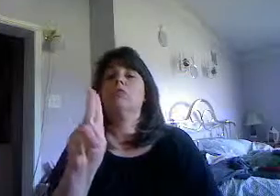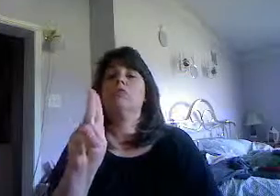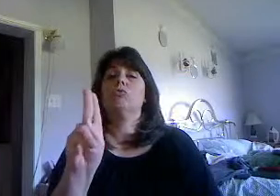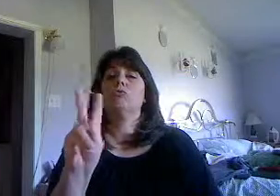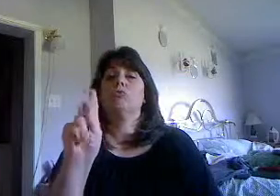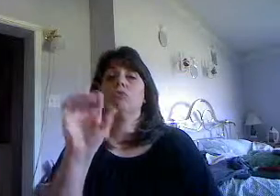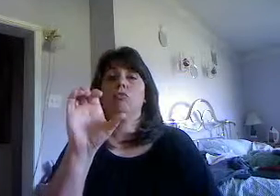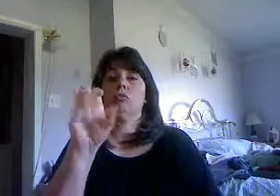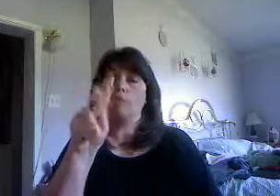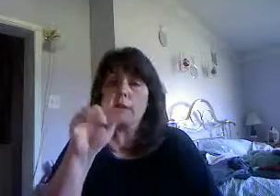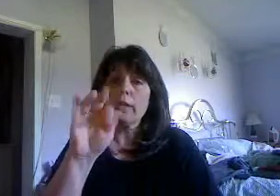country.